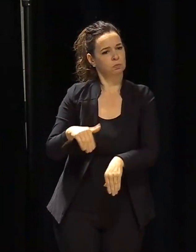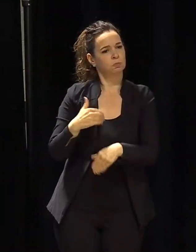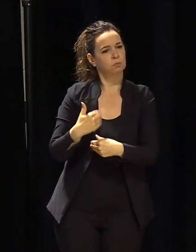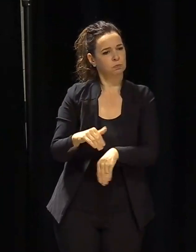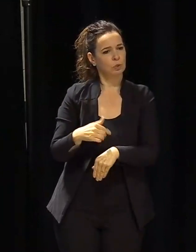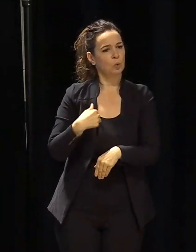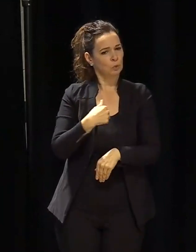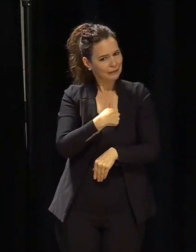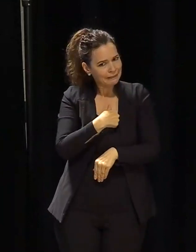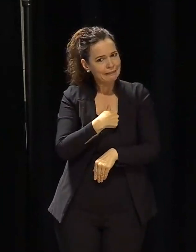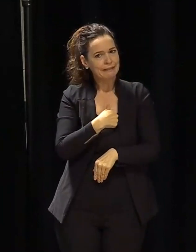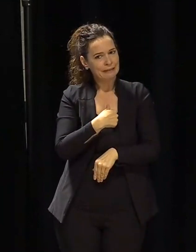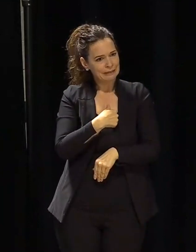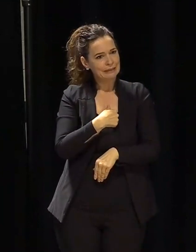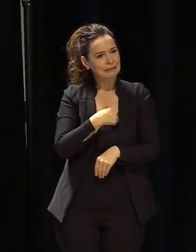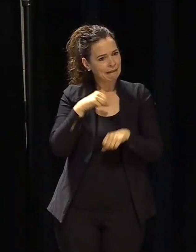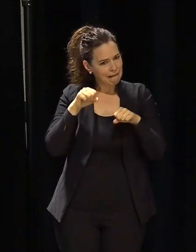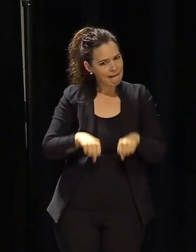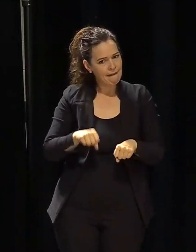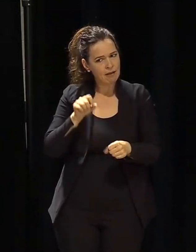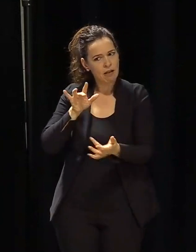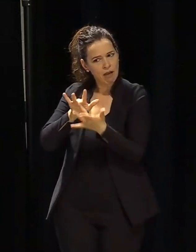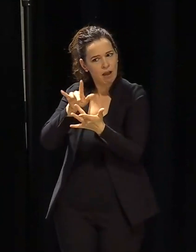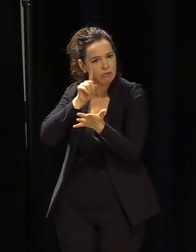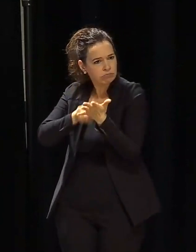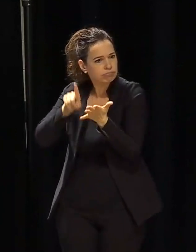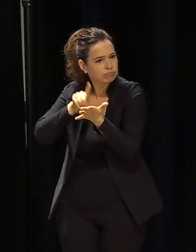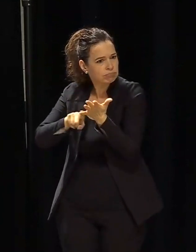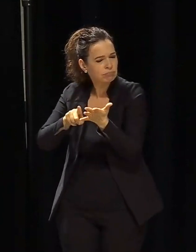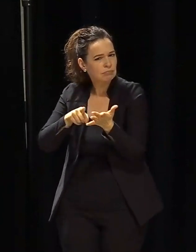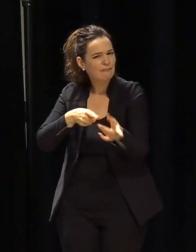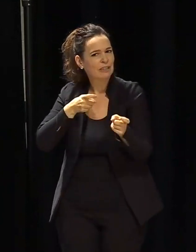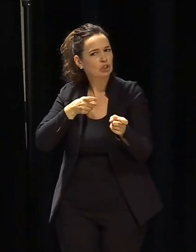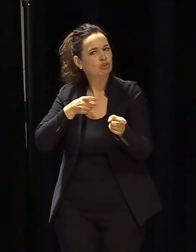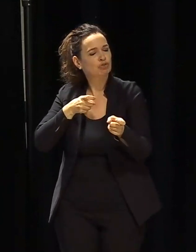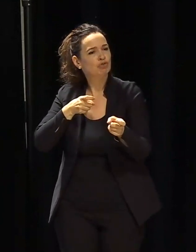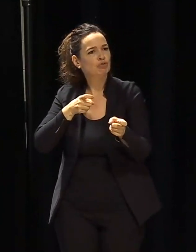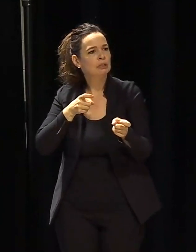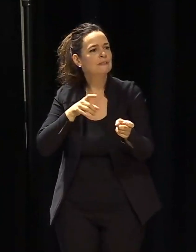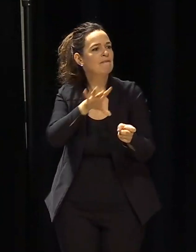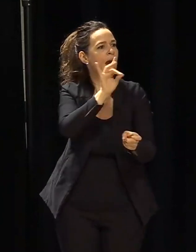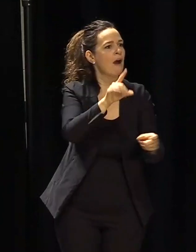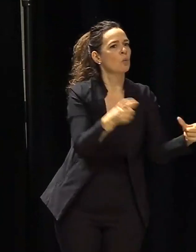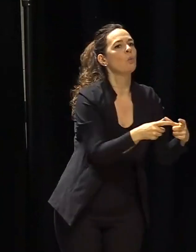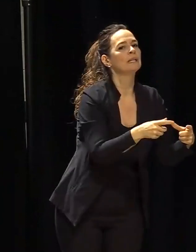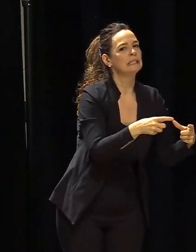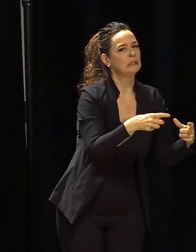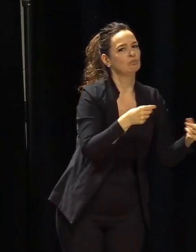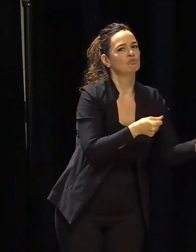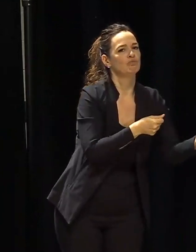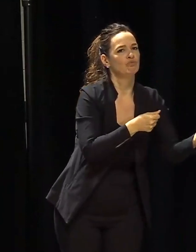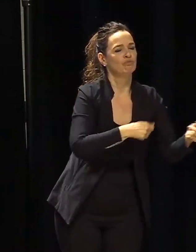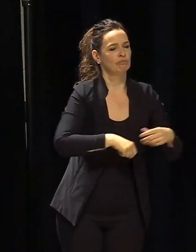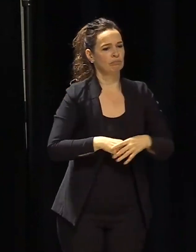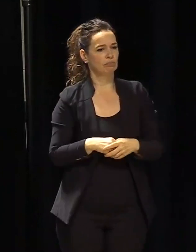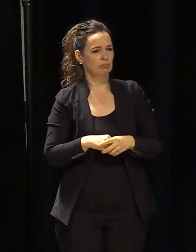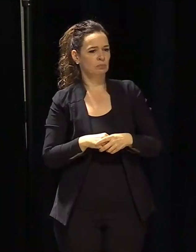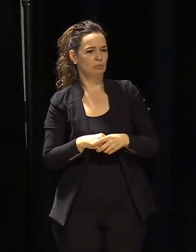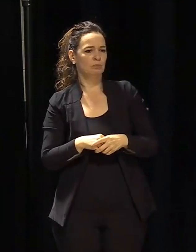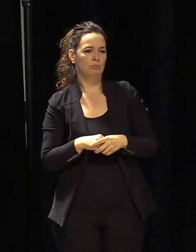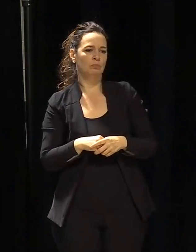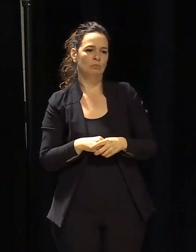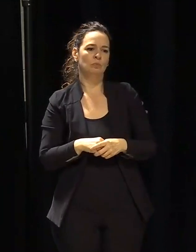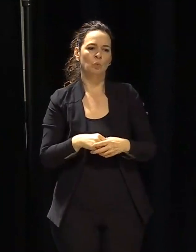top of them, to be faster with our investigations so we get information out faster, people into isolation faster,